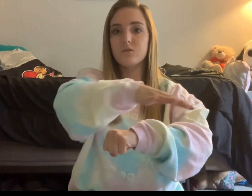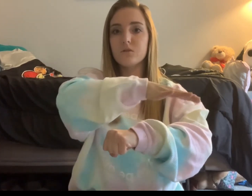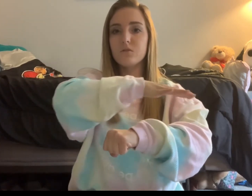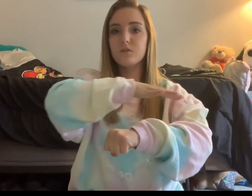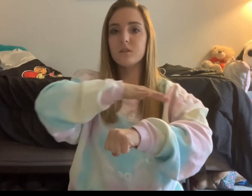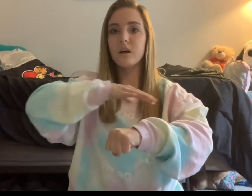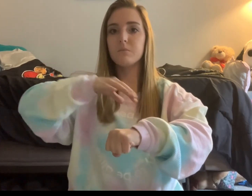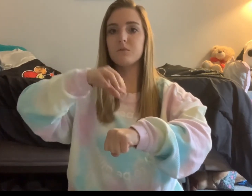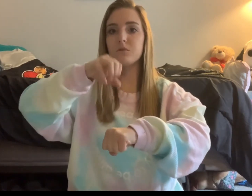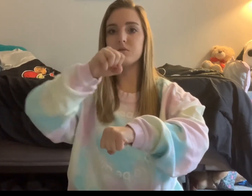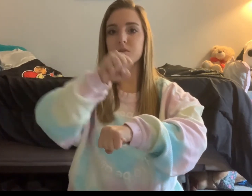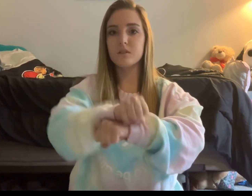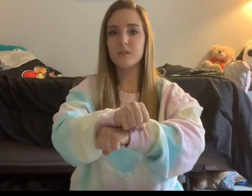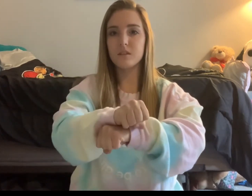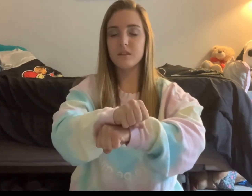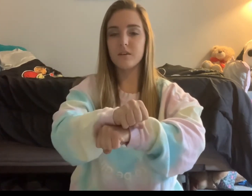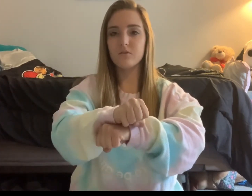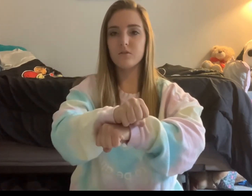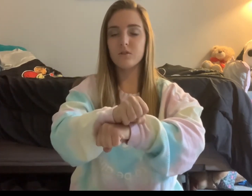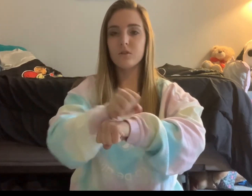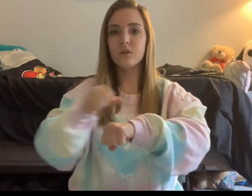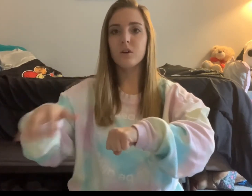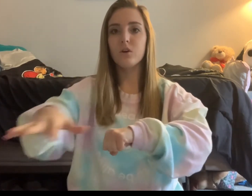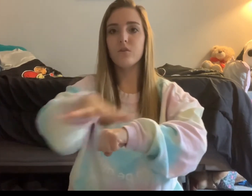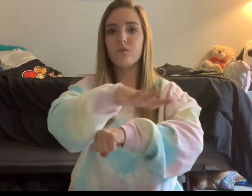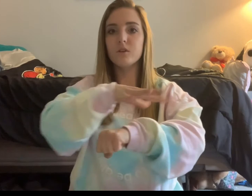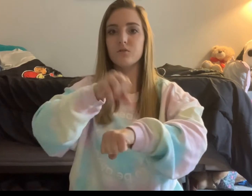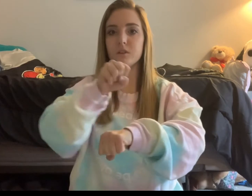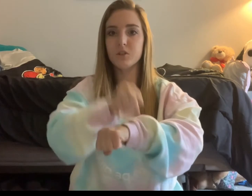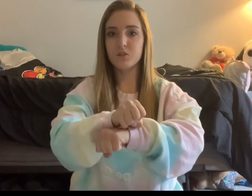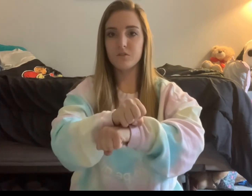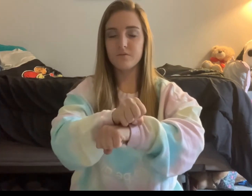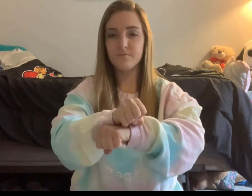over top to a fist and down. Reservation.